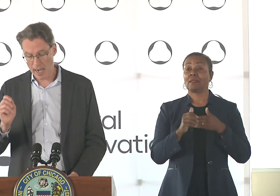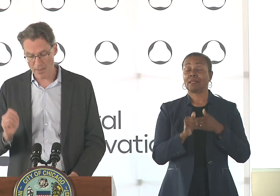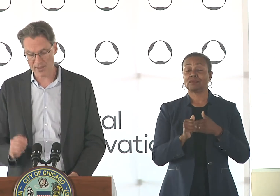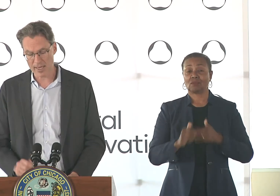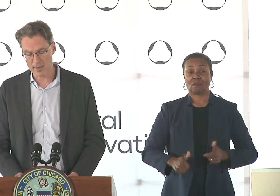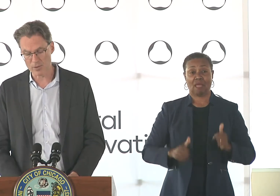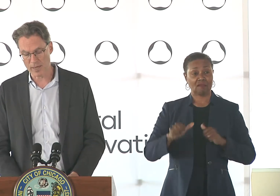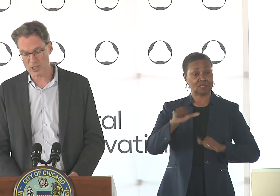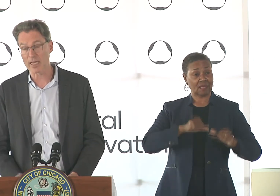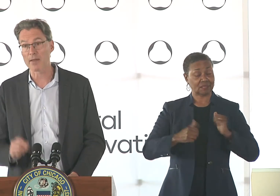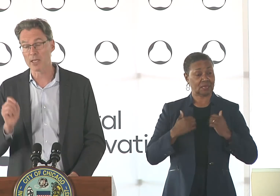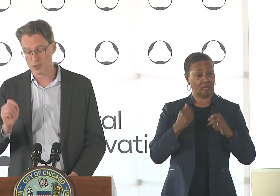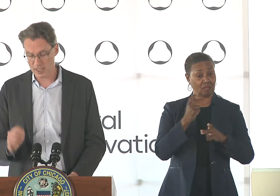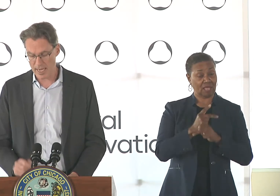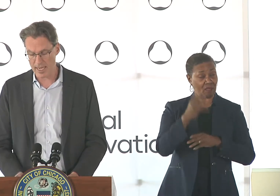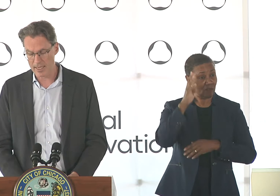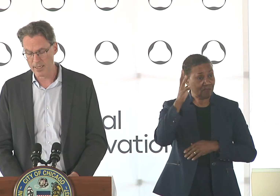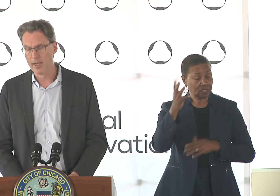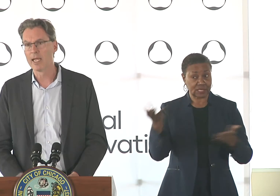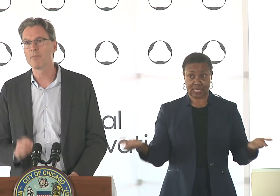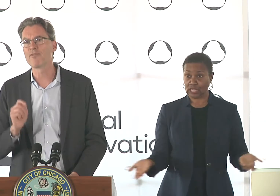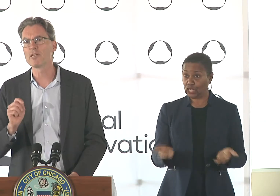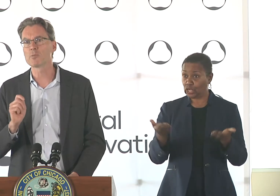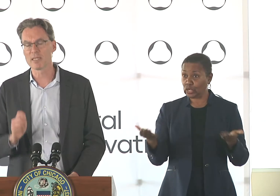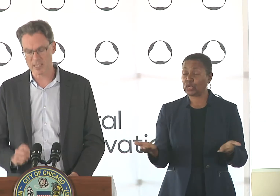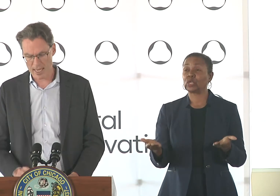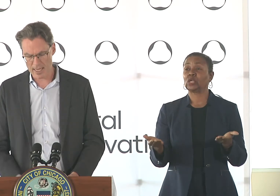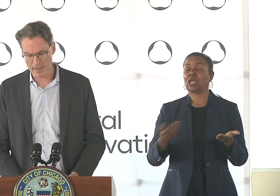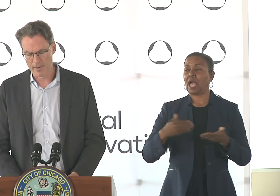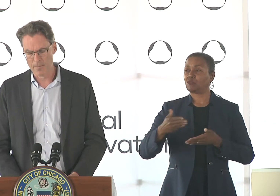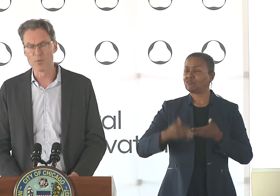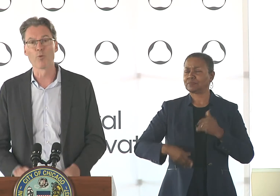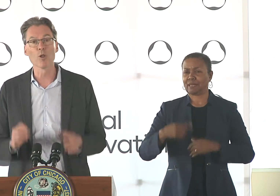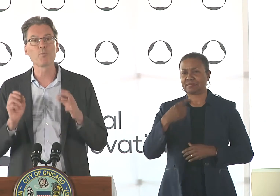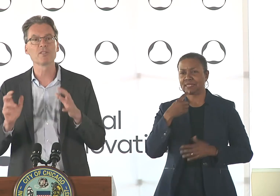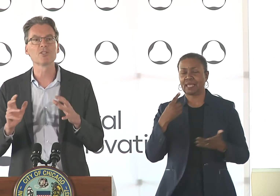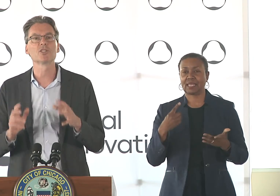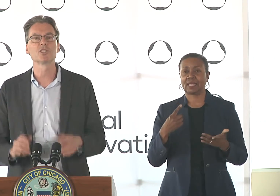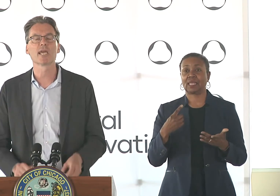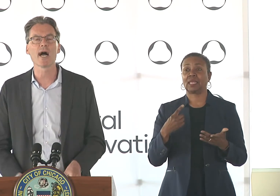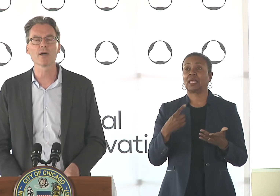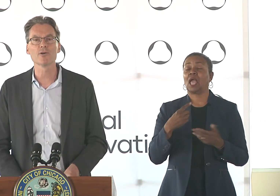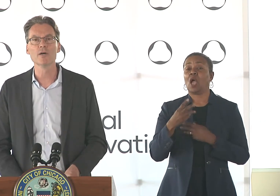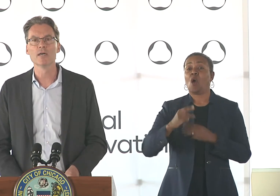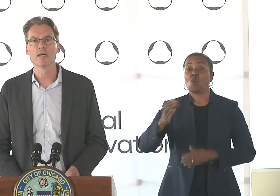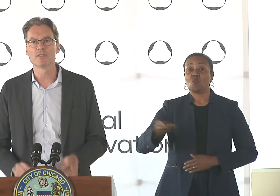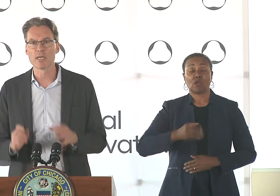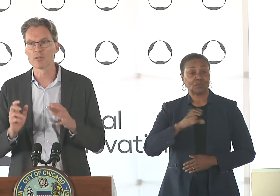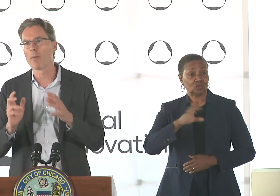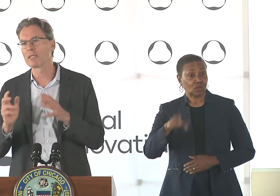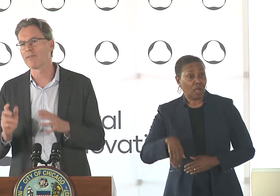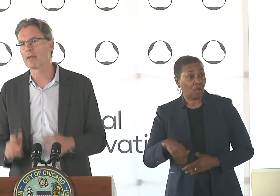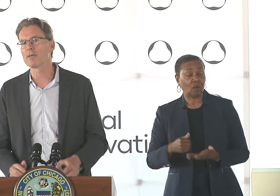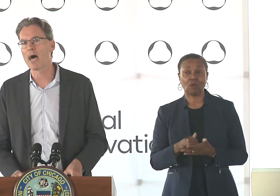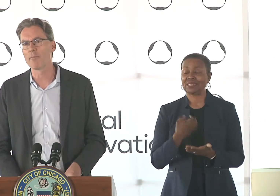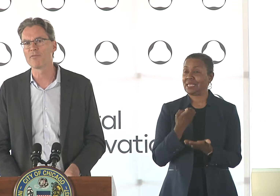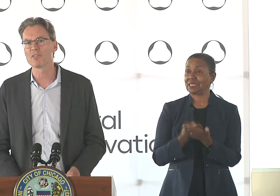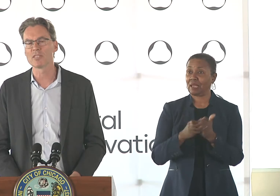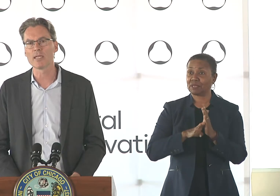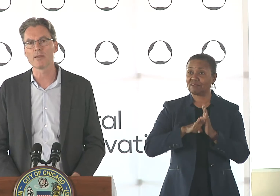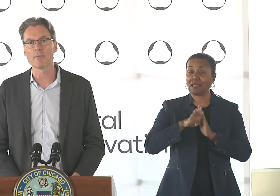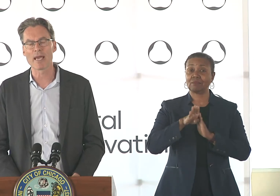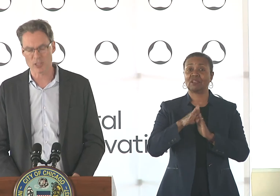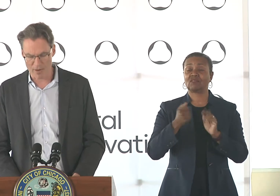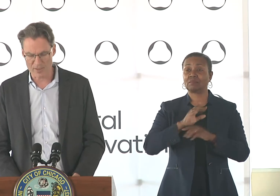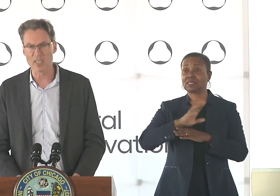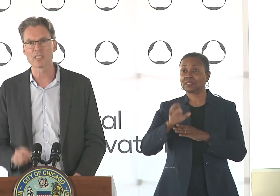science and healthcare innovation are gathered here today, let me finish by saying World Business Chicago, as the economic development arm of the